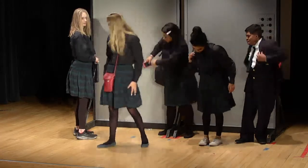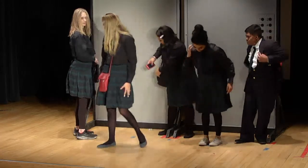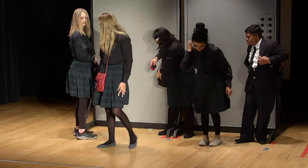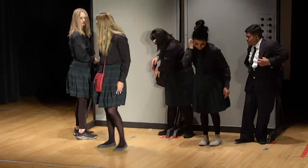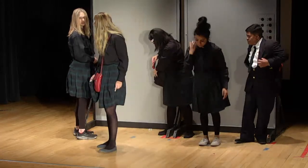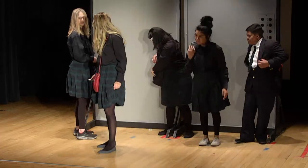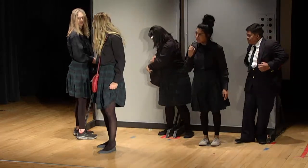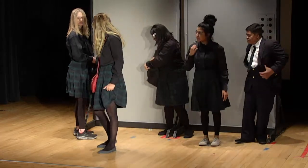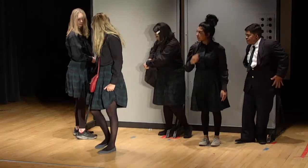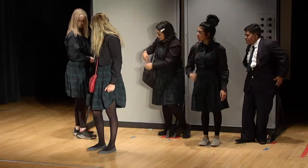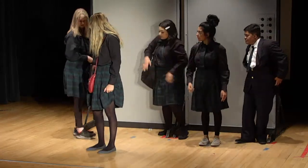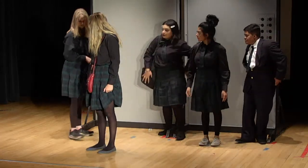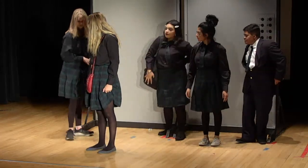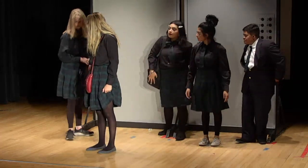Students put on their backpacks.